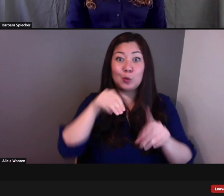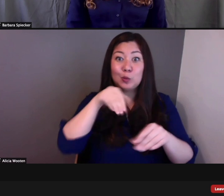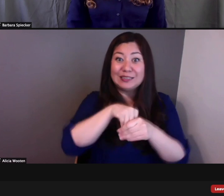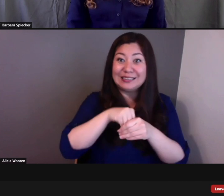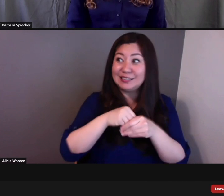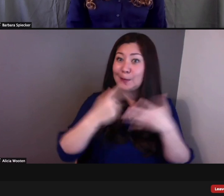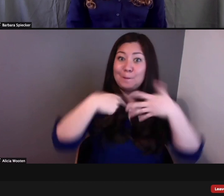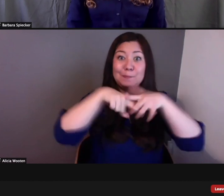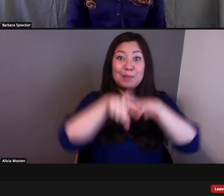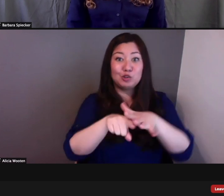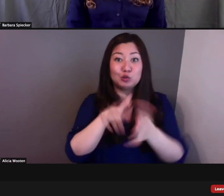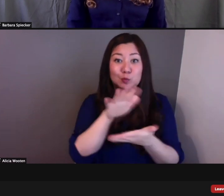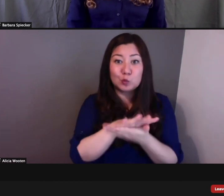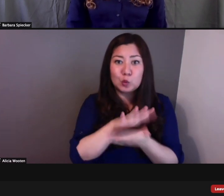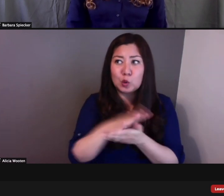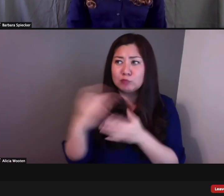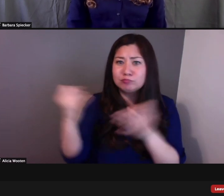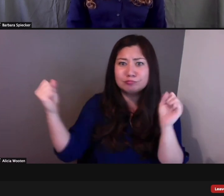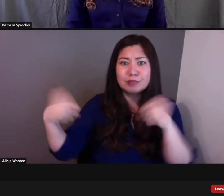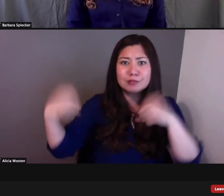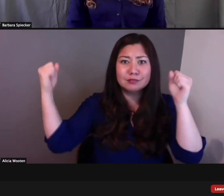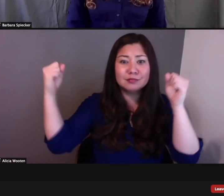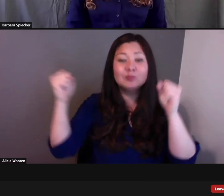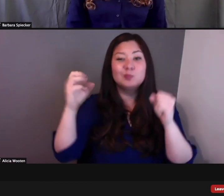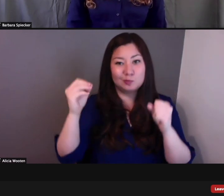named Aster.